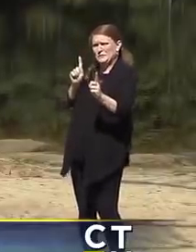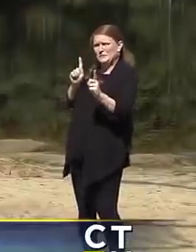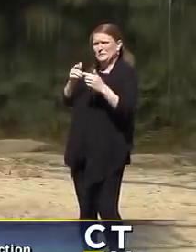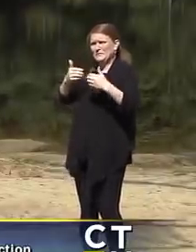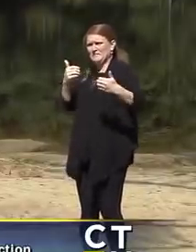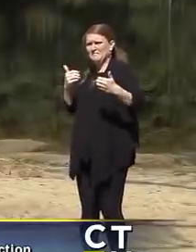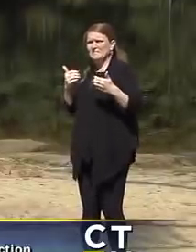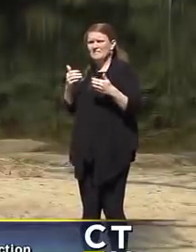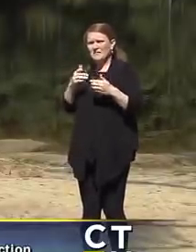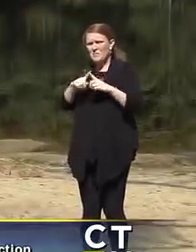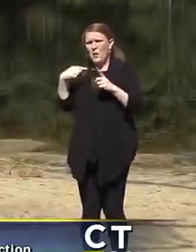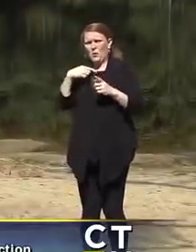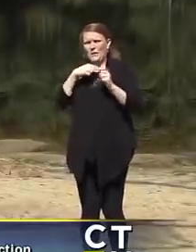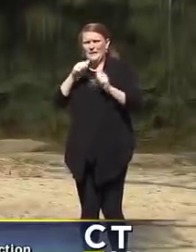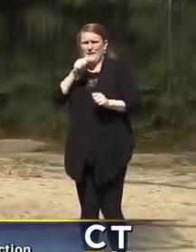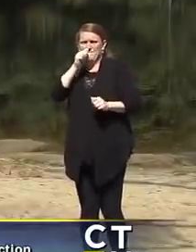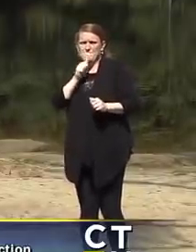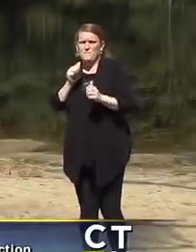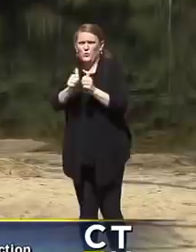Katie?